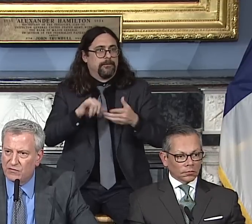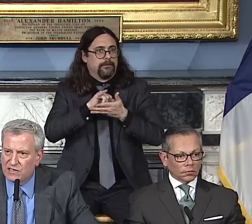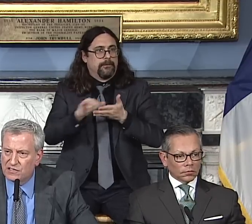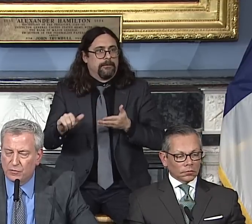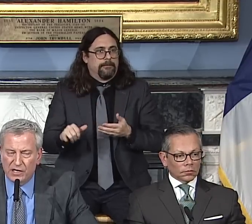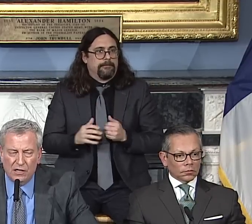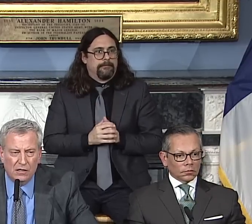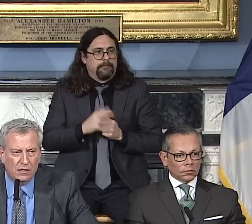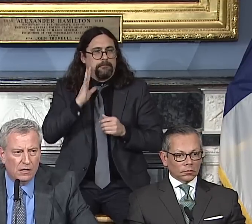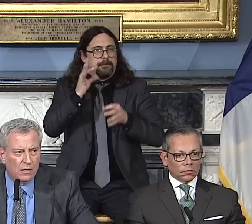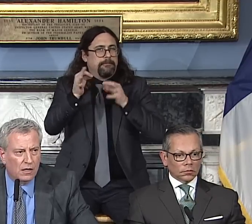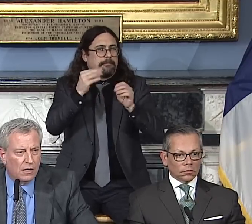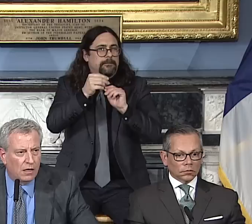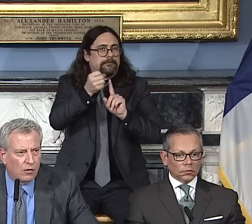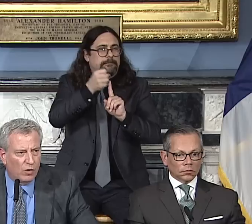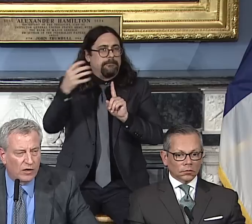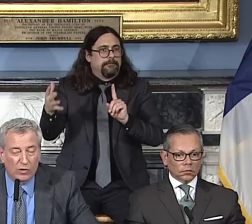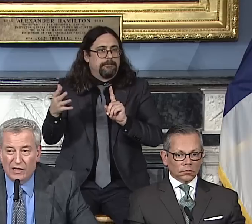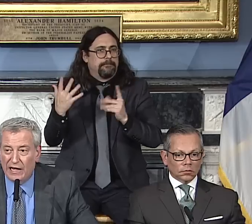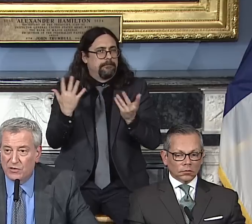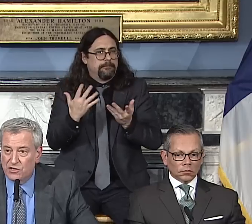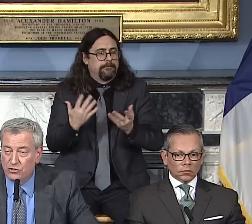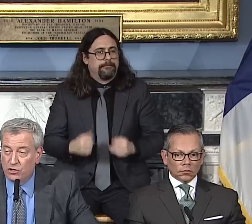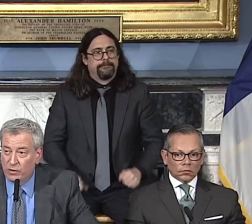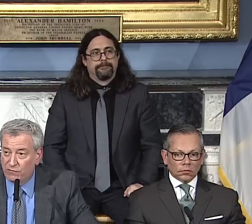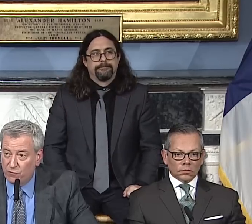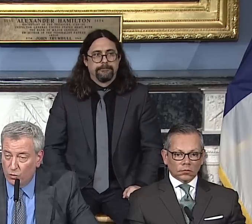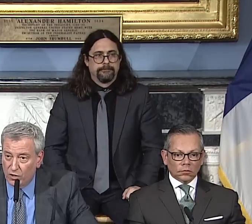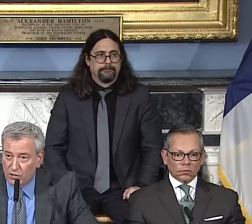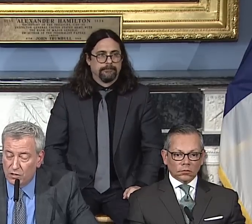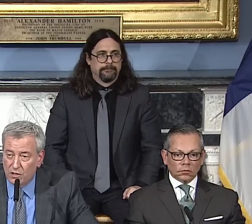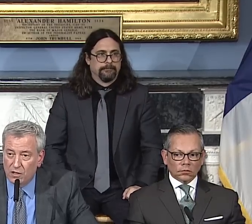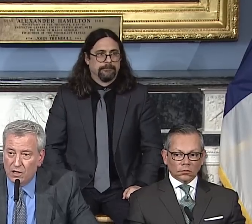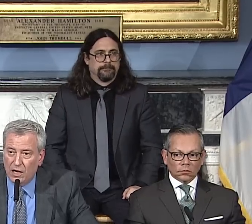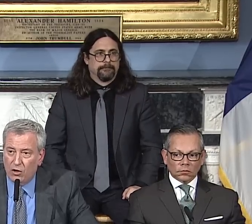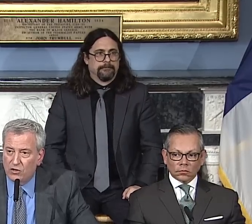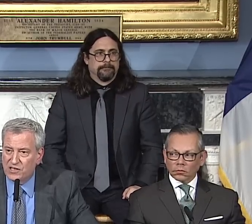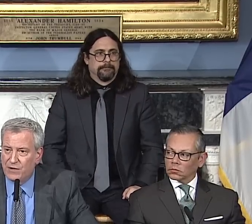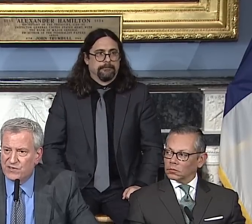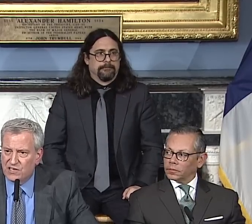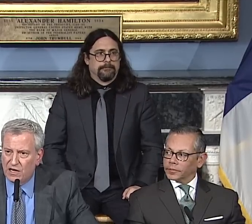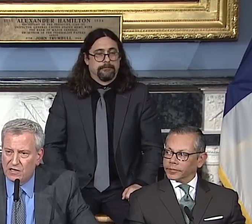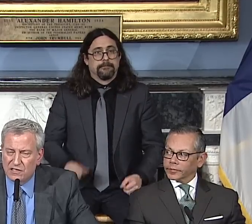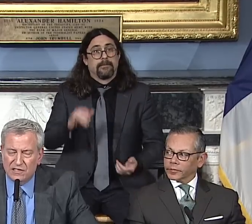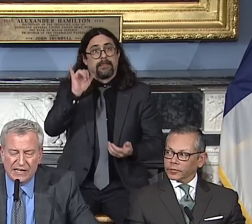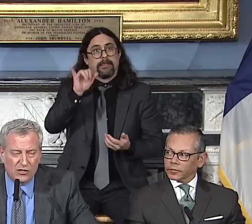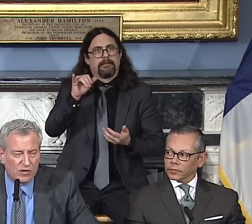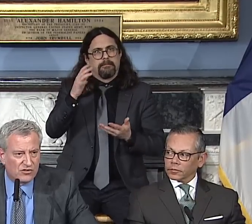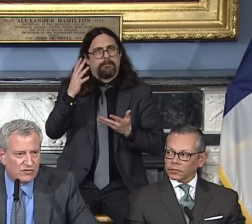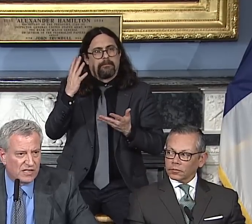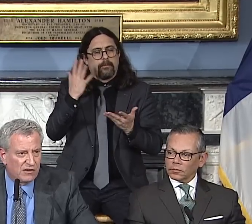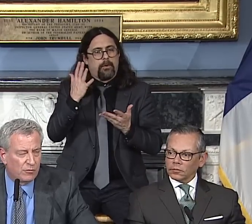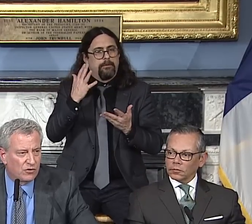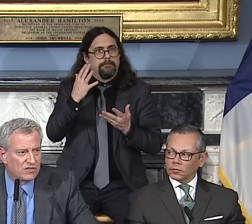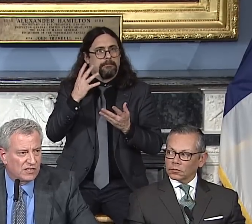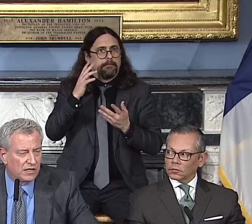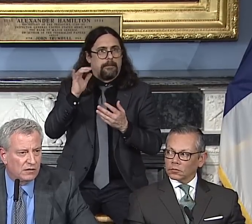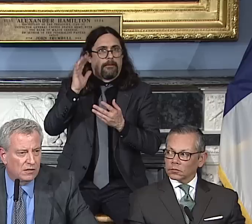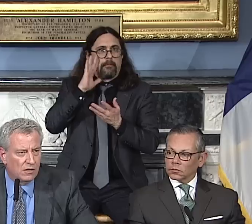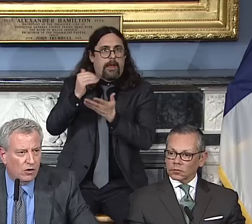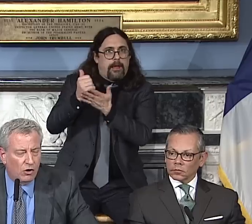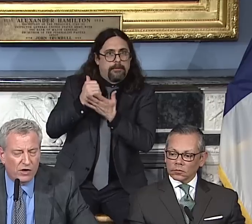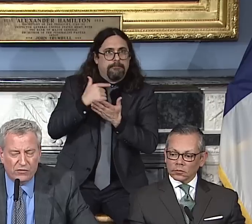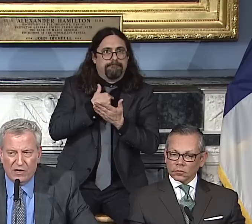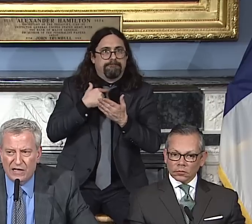that invests in me, what it will allow us to do going forward. I'll also emphasize that the declaration of state of